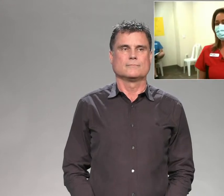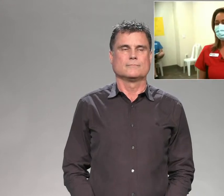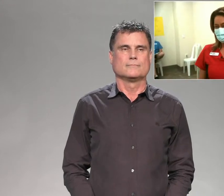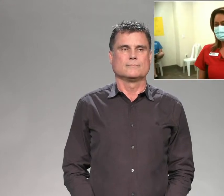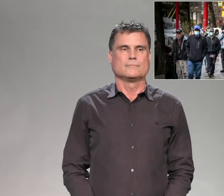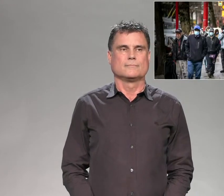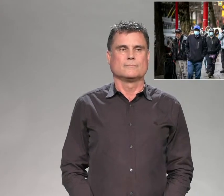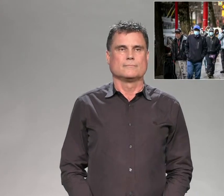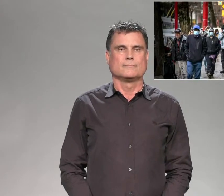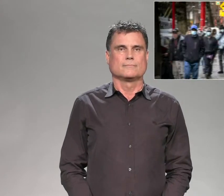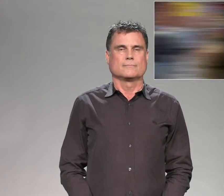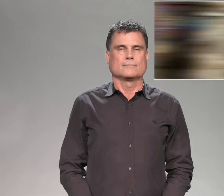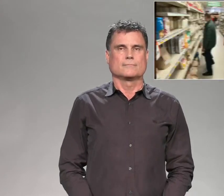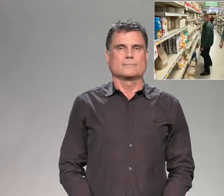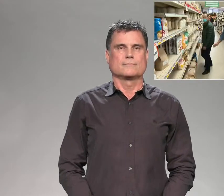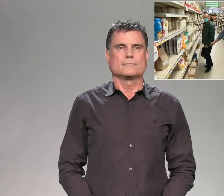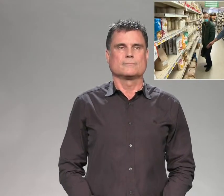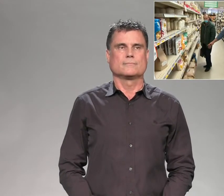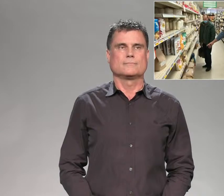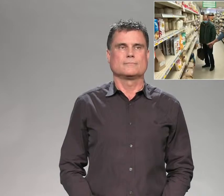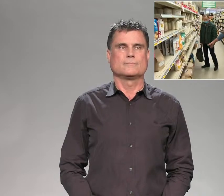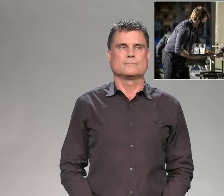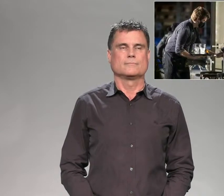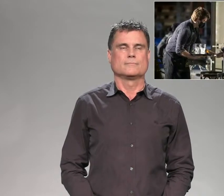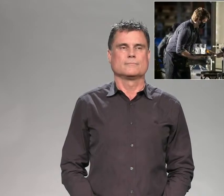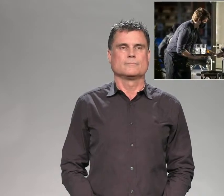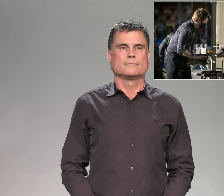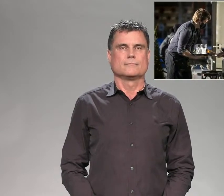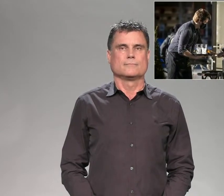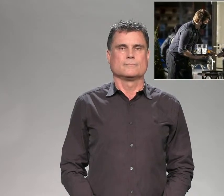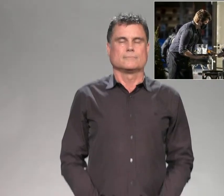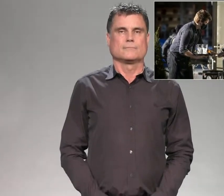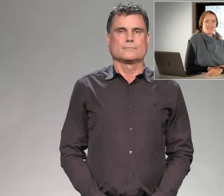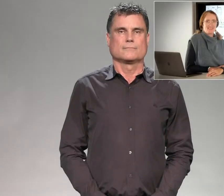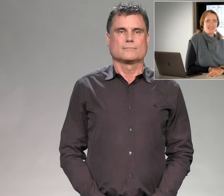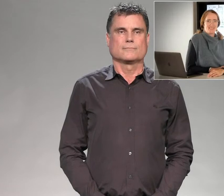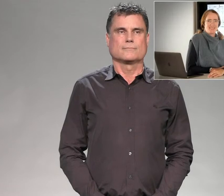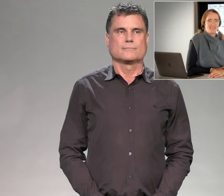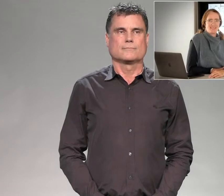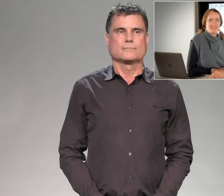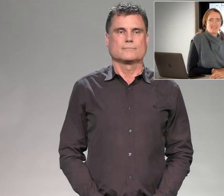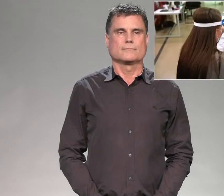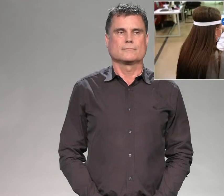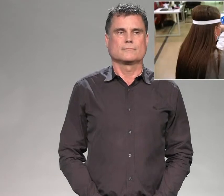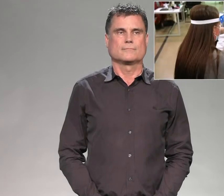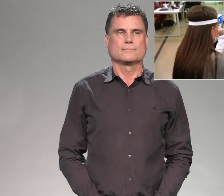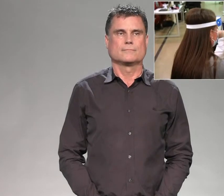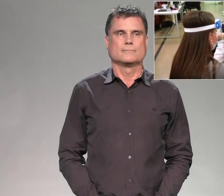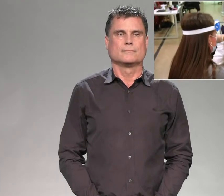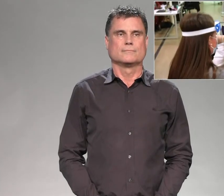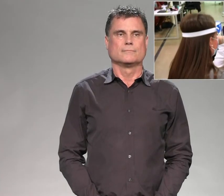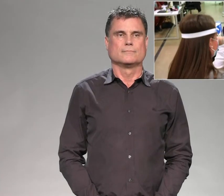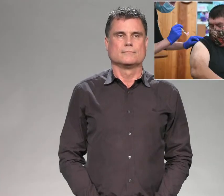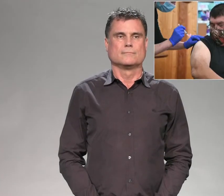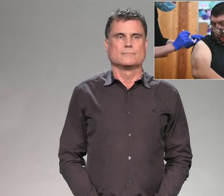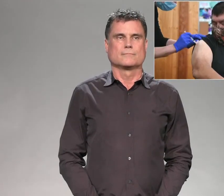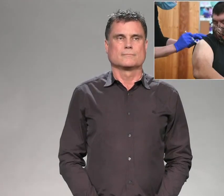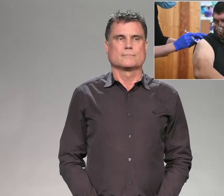again. We're in a riskier position than a lot of people. We need to start changing the